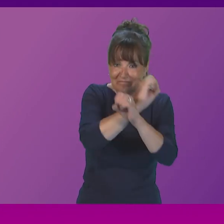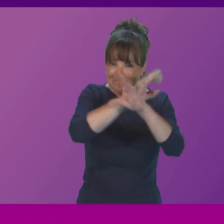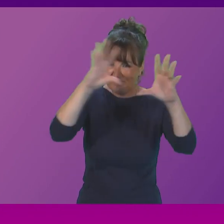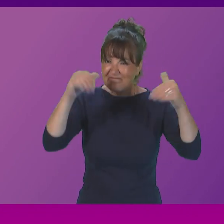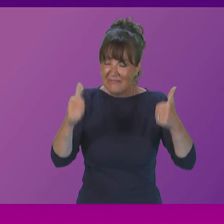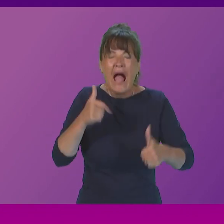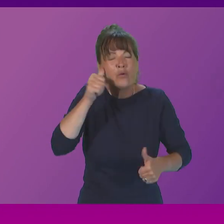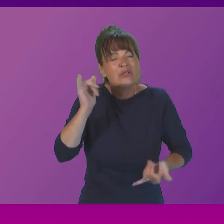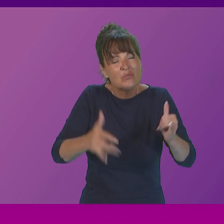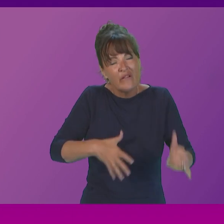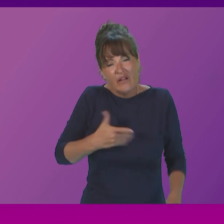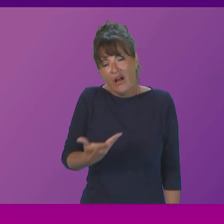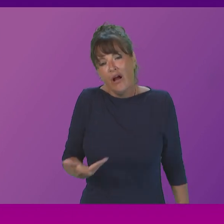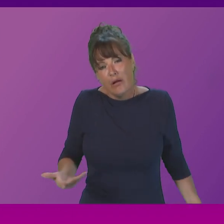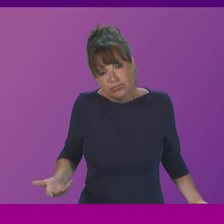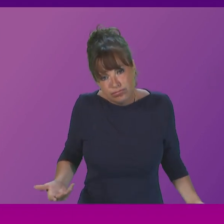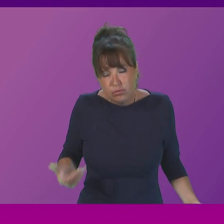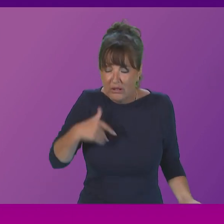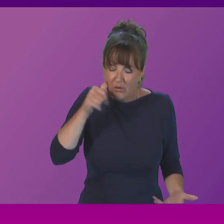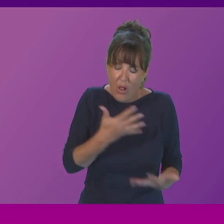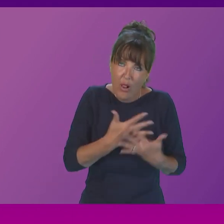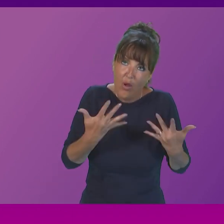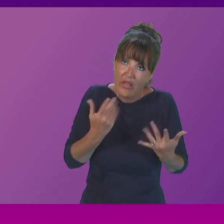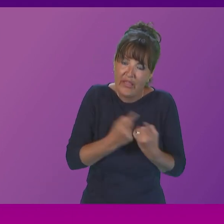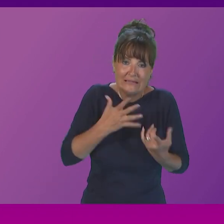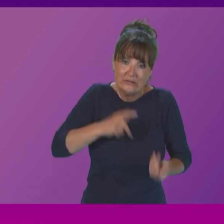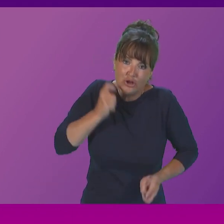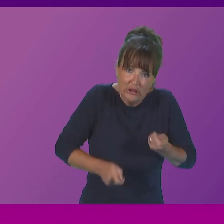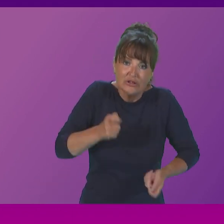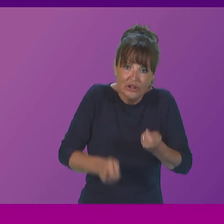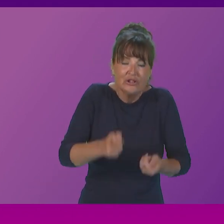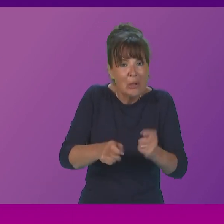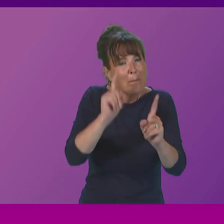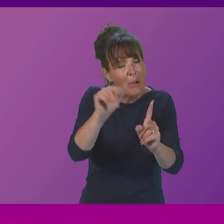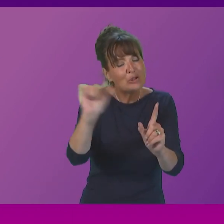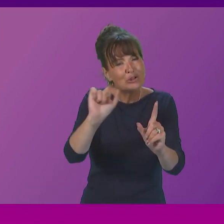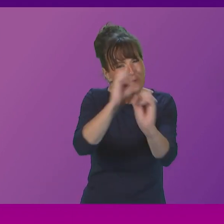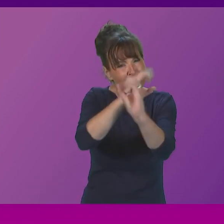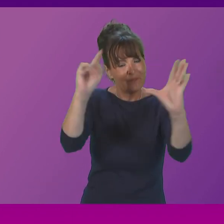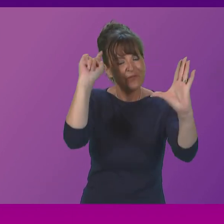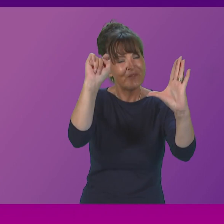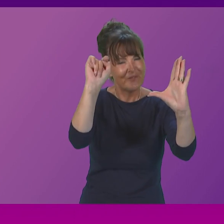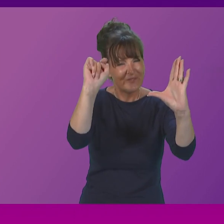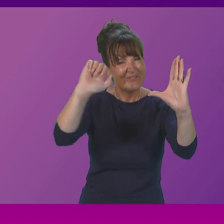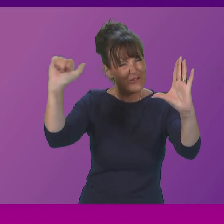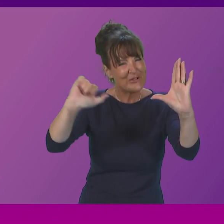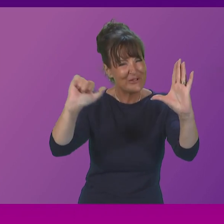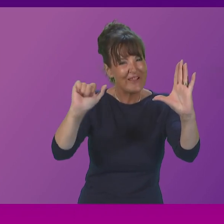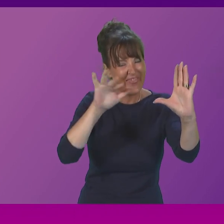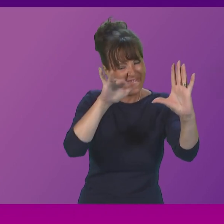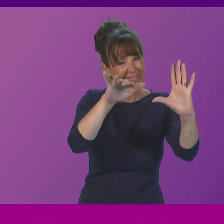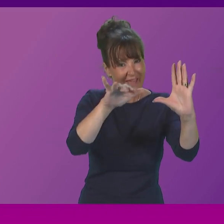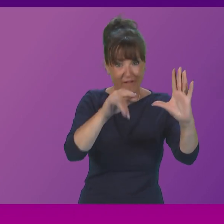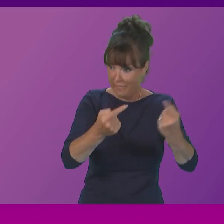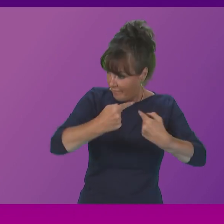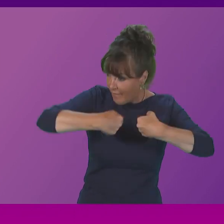it can feel bleak, and there is so much that needs to change for women and girls in Scotland and beyond. The future is a bright one, and the future is theirs